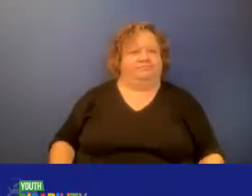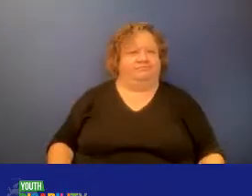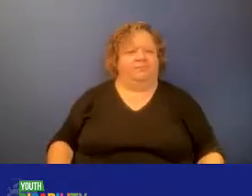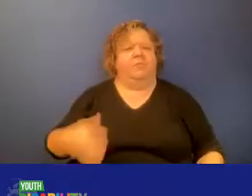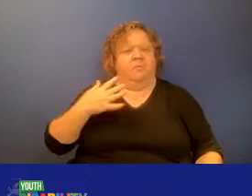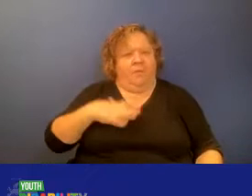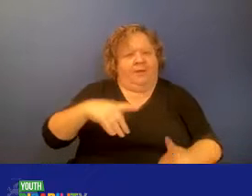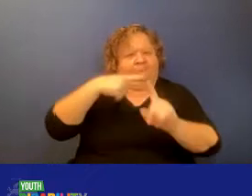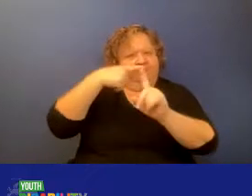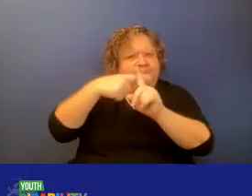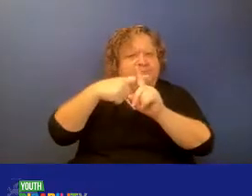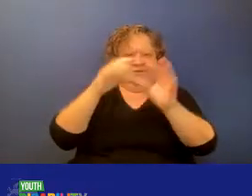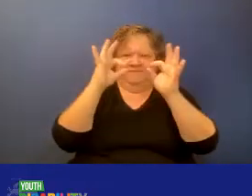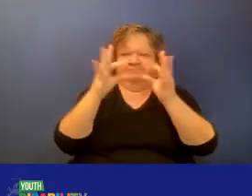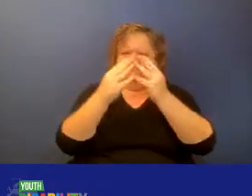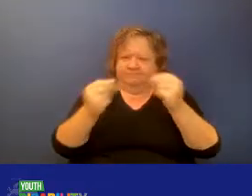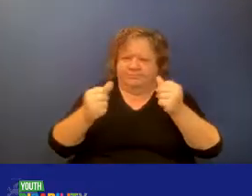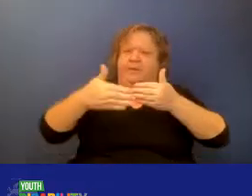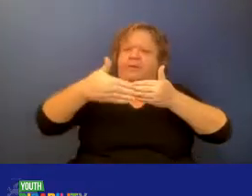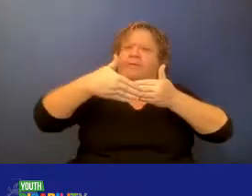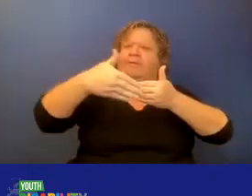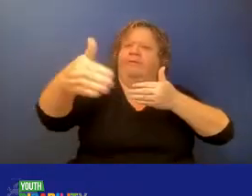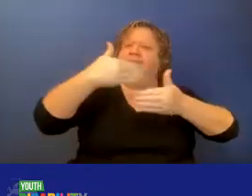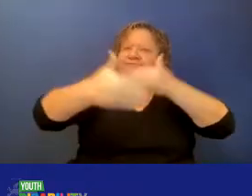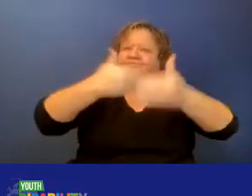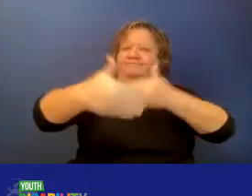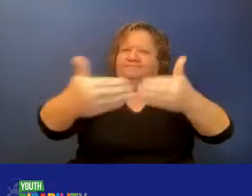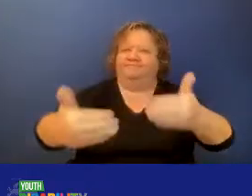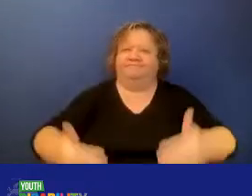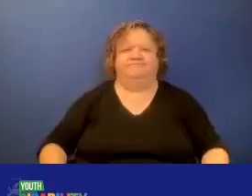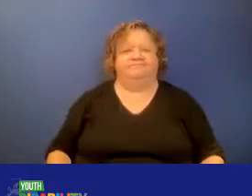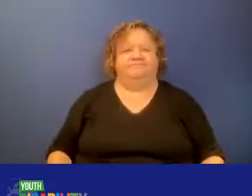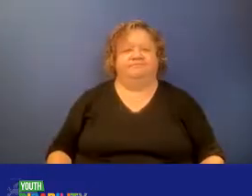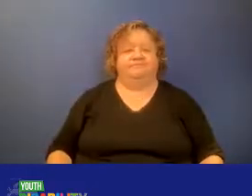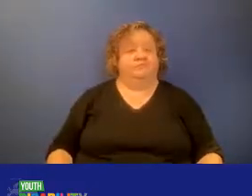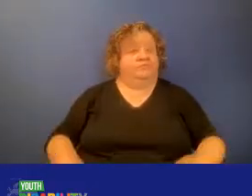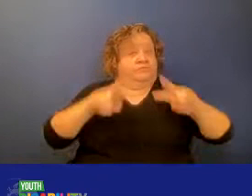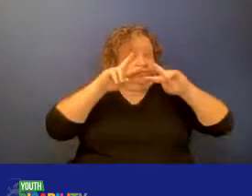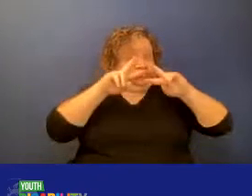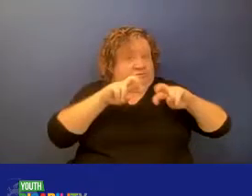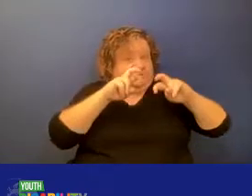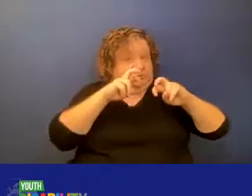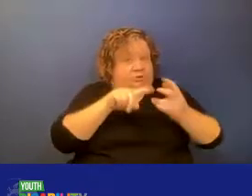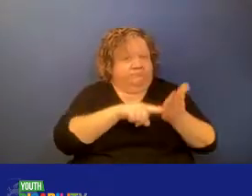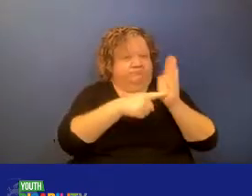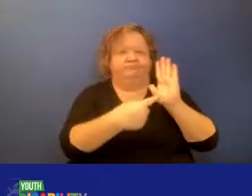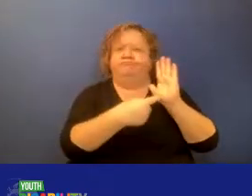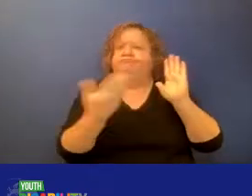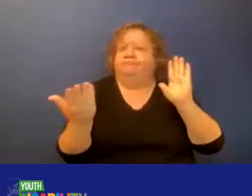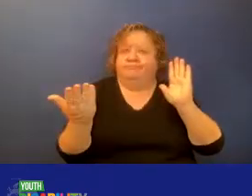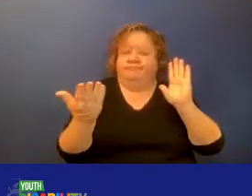and evidence that most children with disabilities experience multiple and intersectional forms of